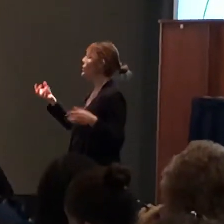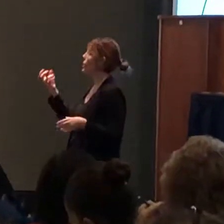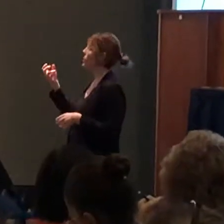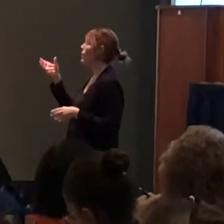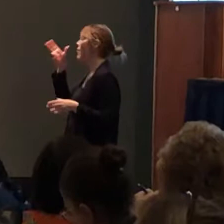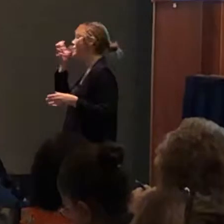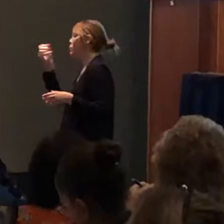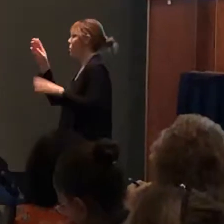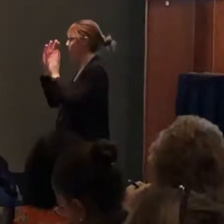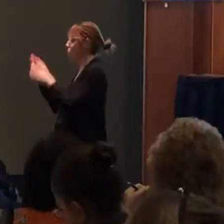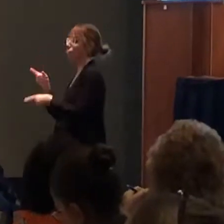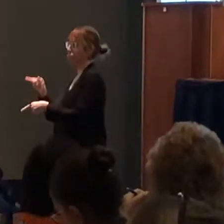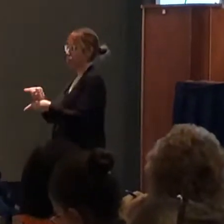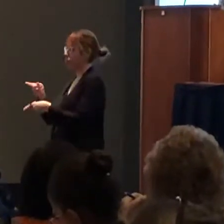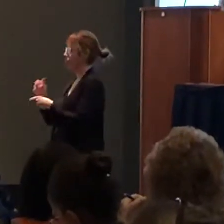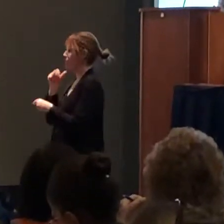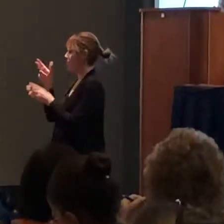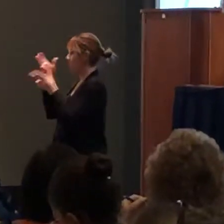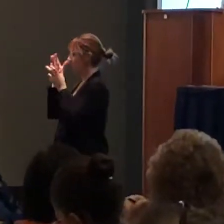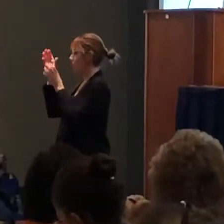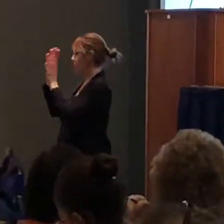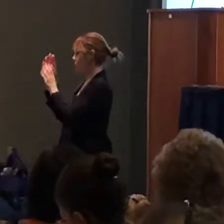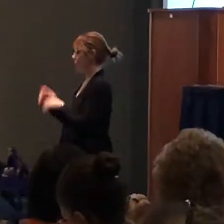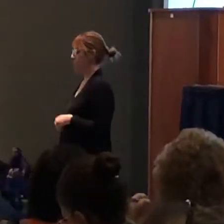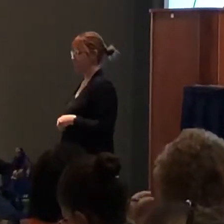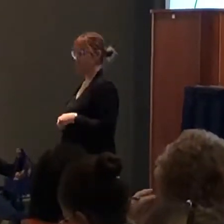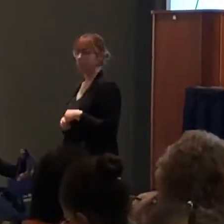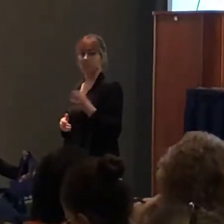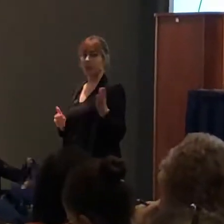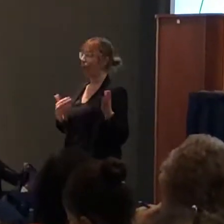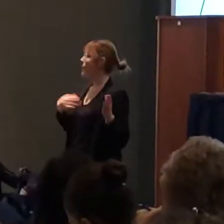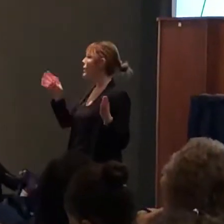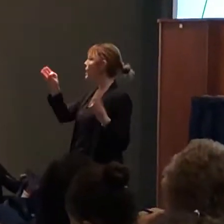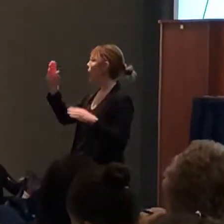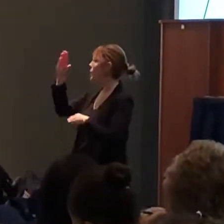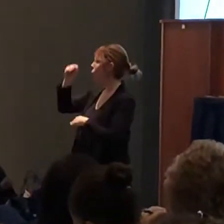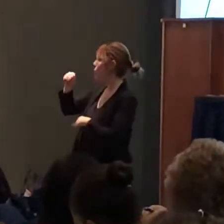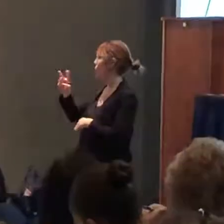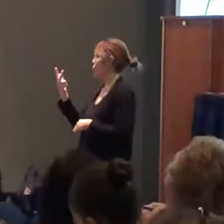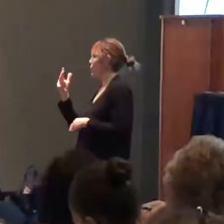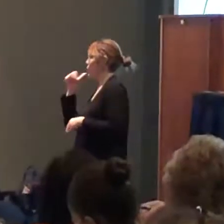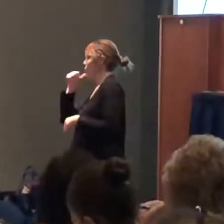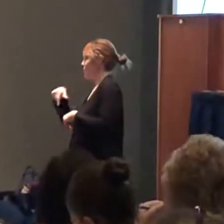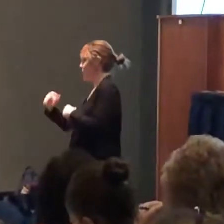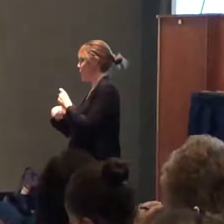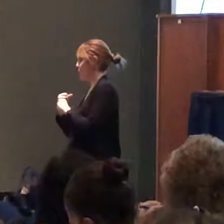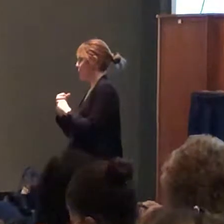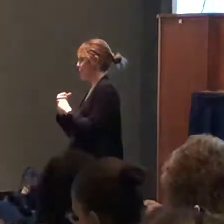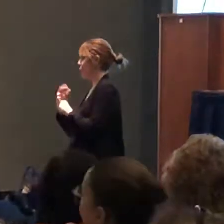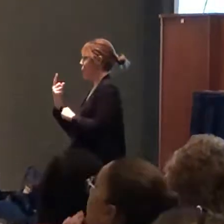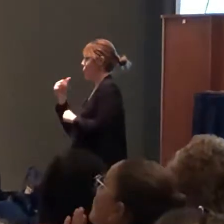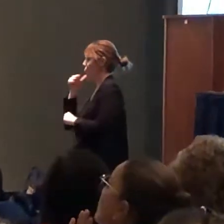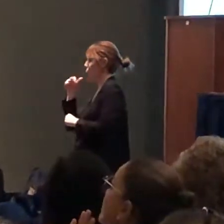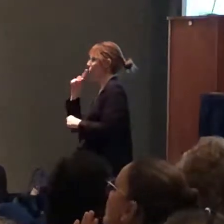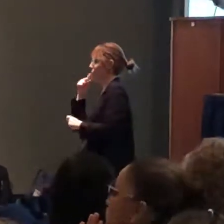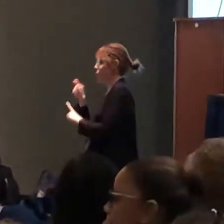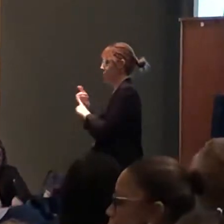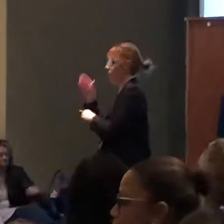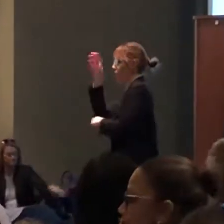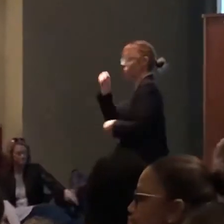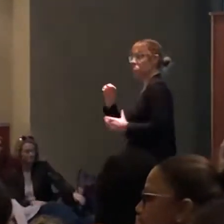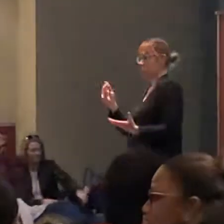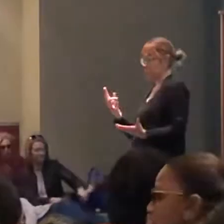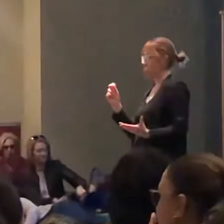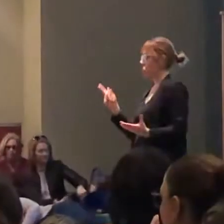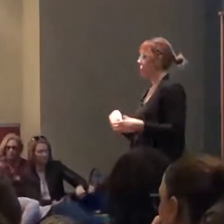Not listening and paying attention. And I have 9 boys and 3 girls this year. Okay. The girl who thinks she's a boy. Okay.